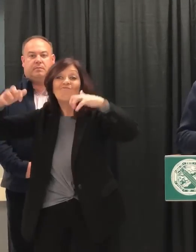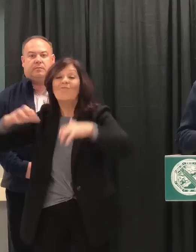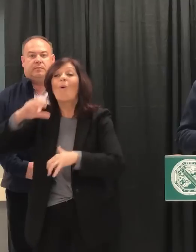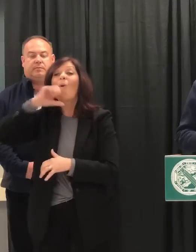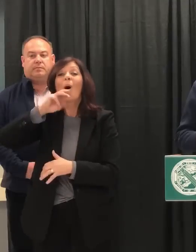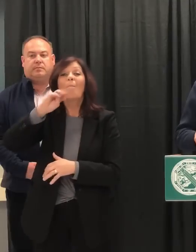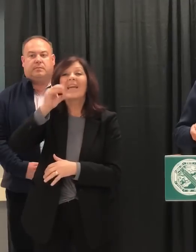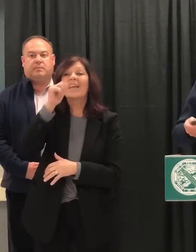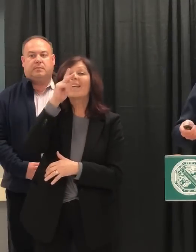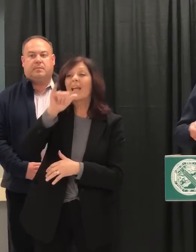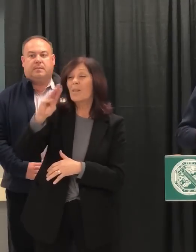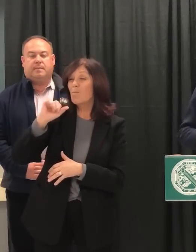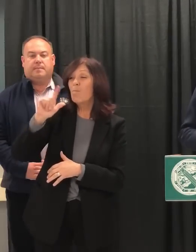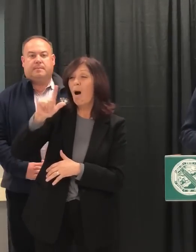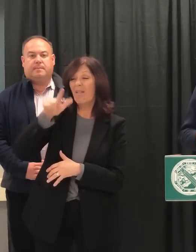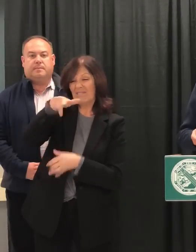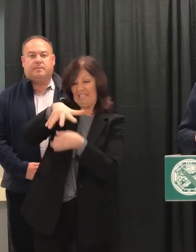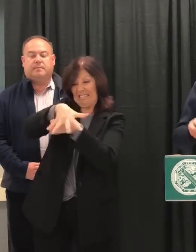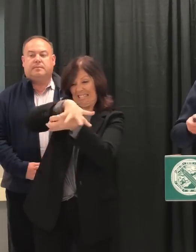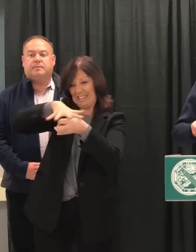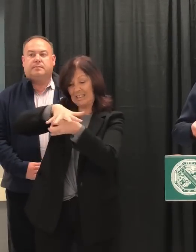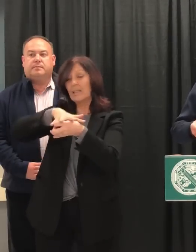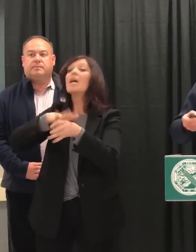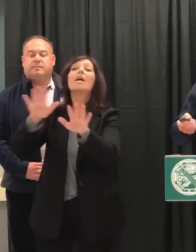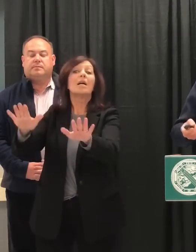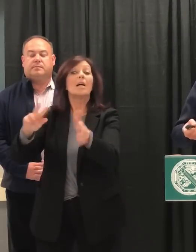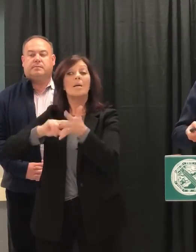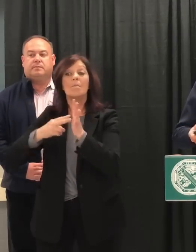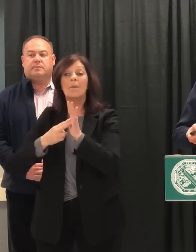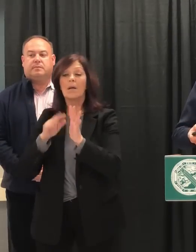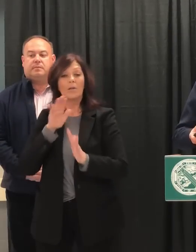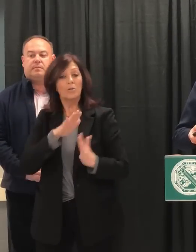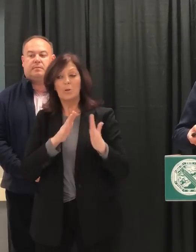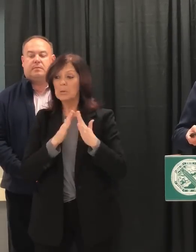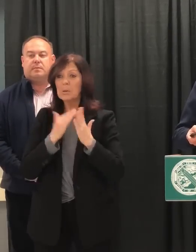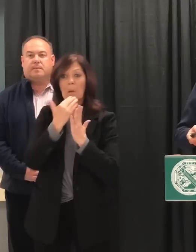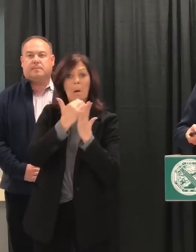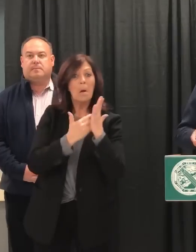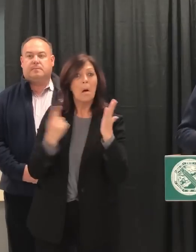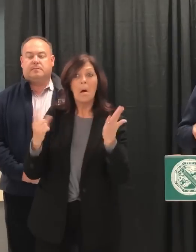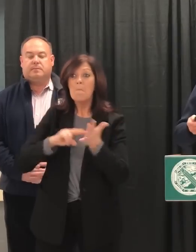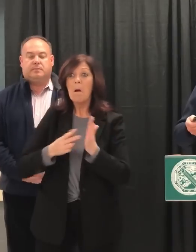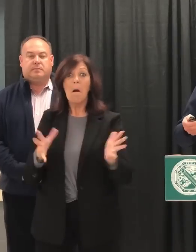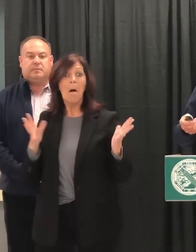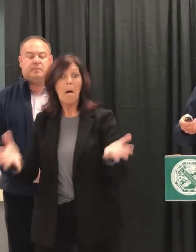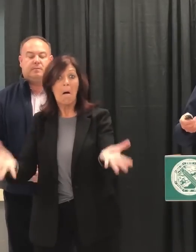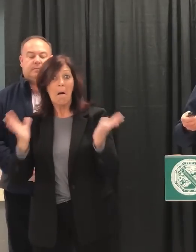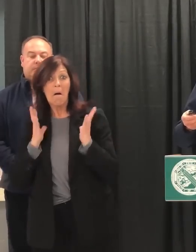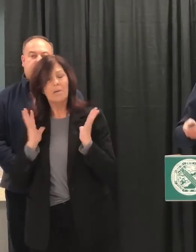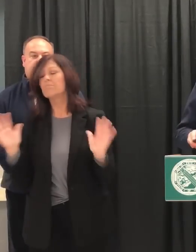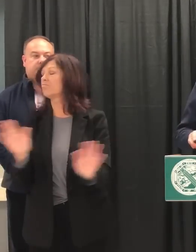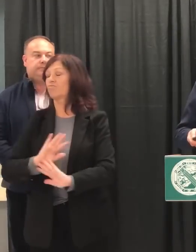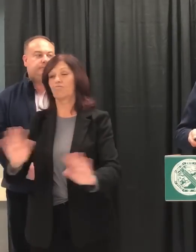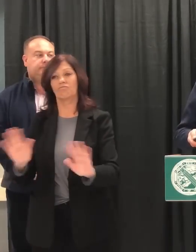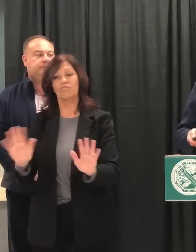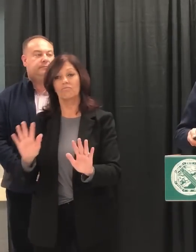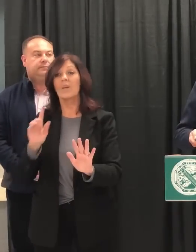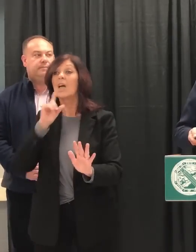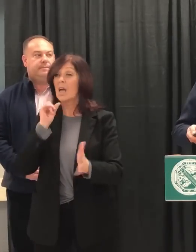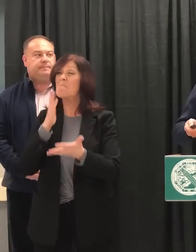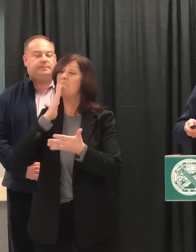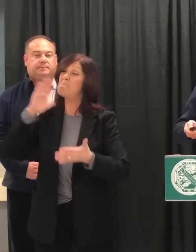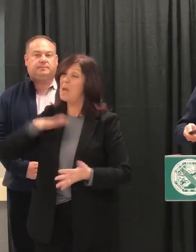Mall, and into other areas. That's not to say if you don't see your town in here, it means everything's well. There are some really bad